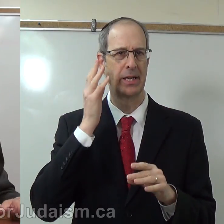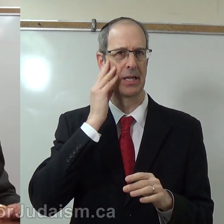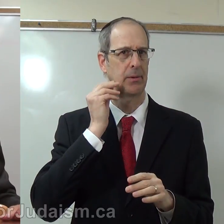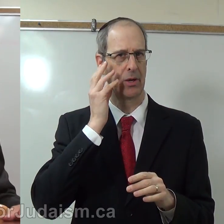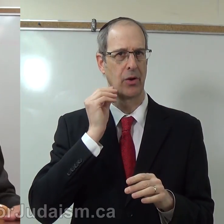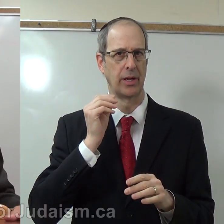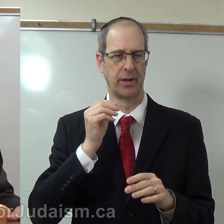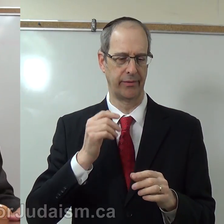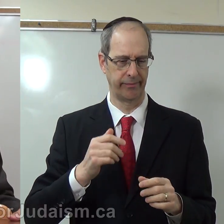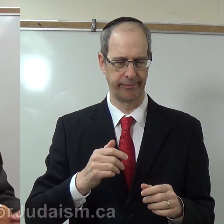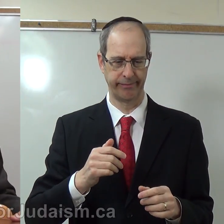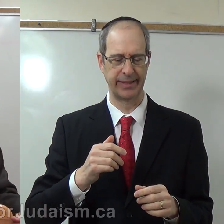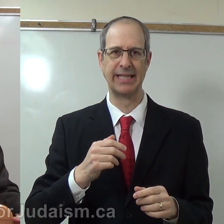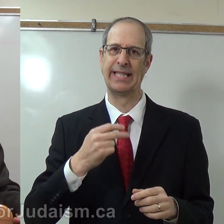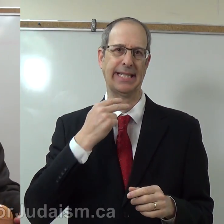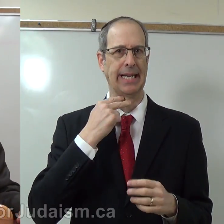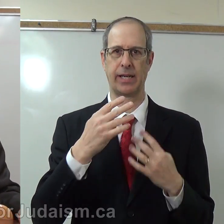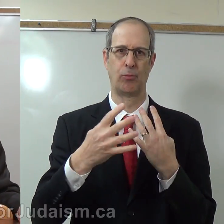being in prison.